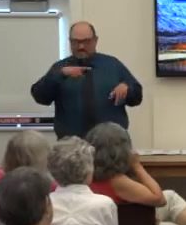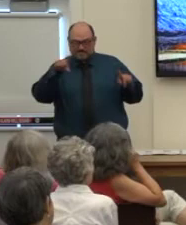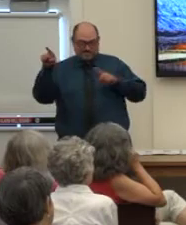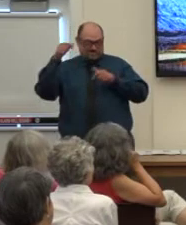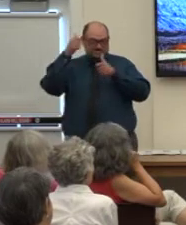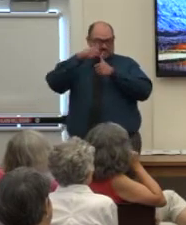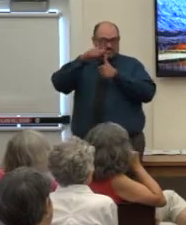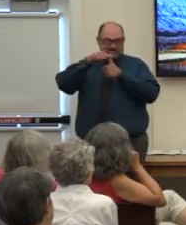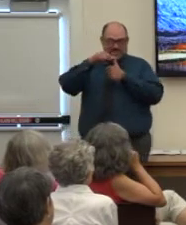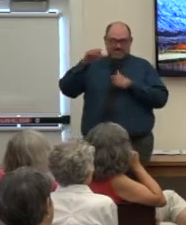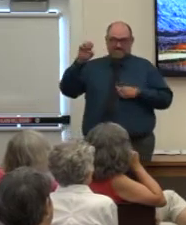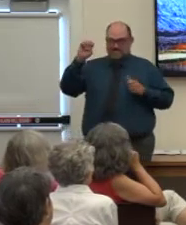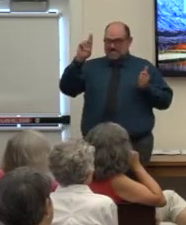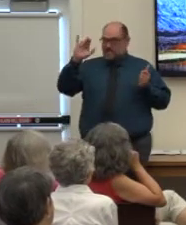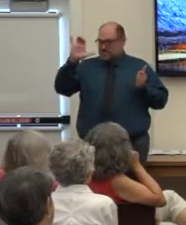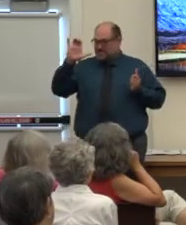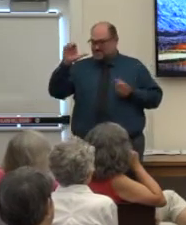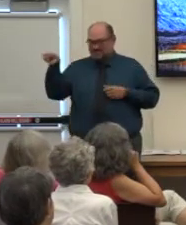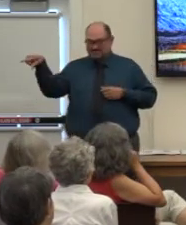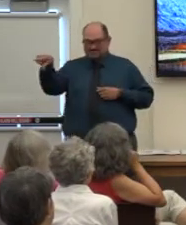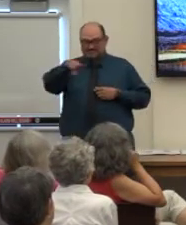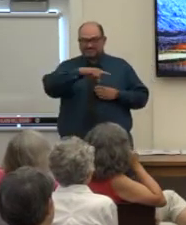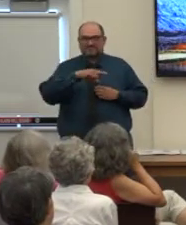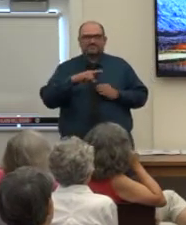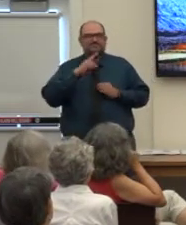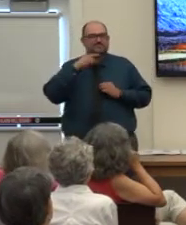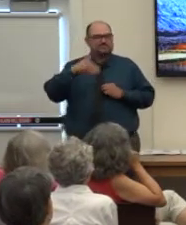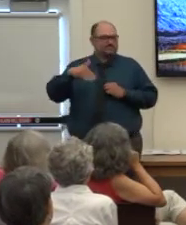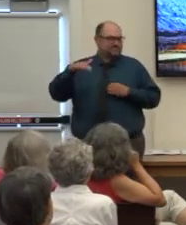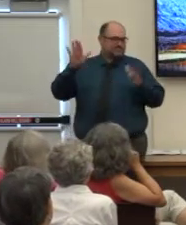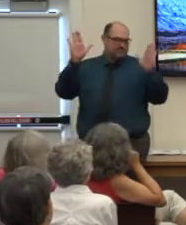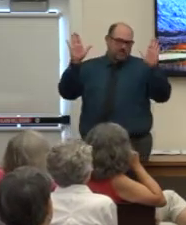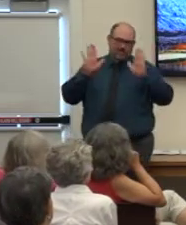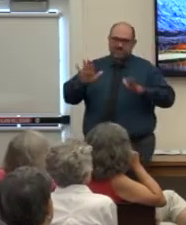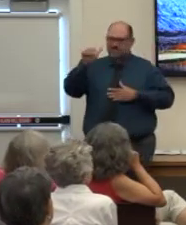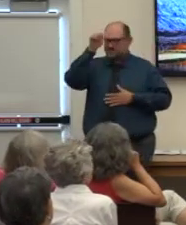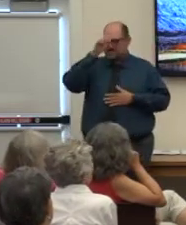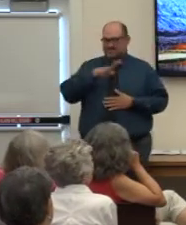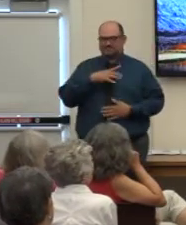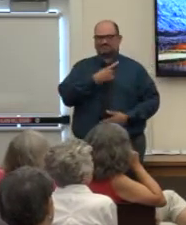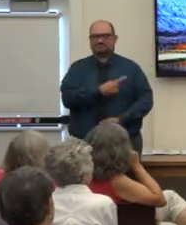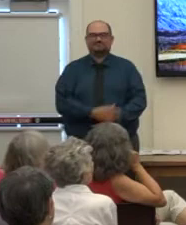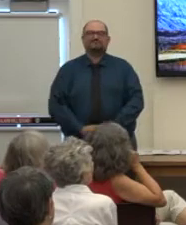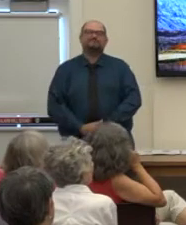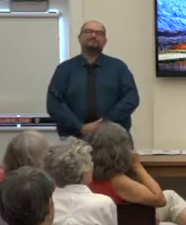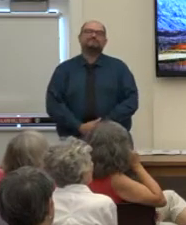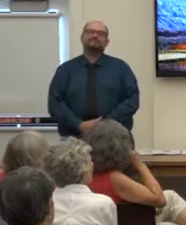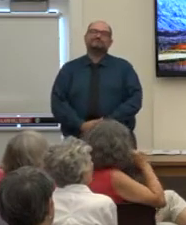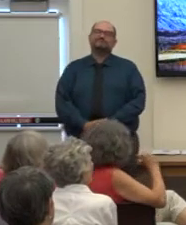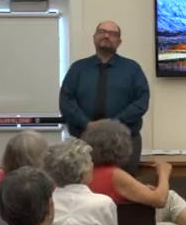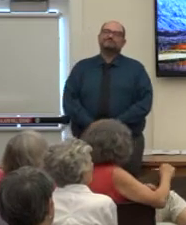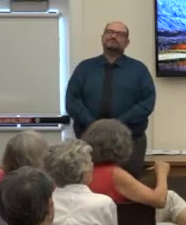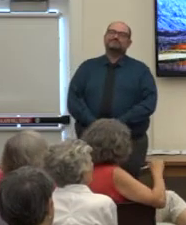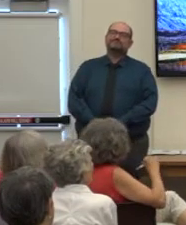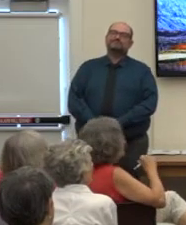Eric, and what a wonderful man he was. And in that short